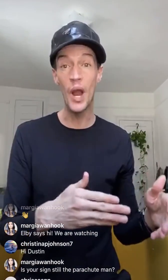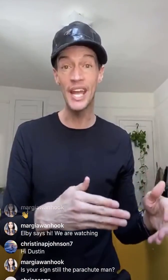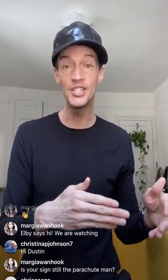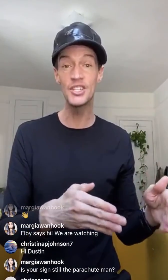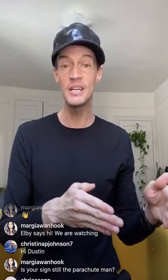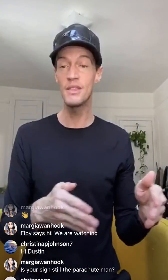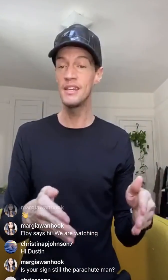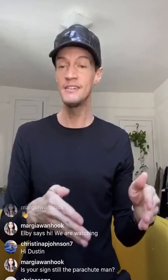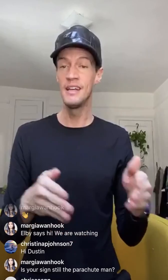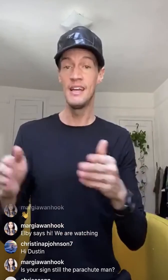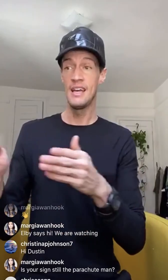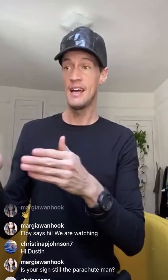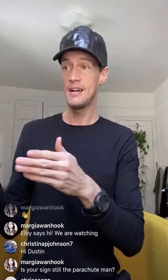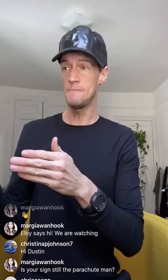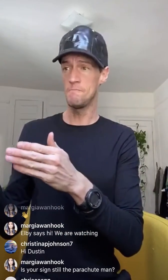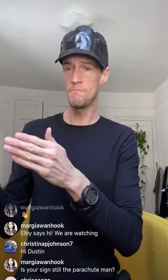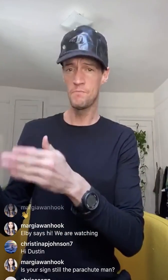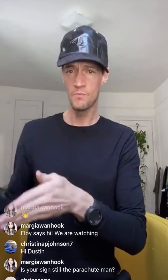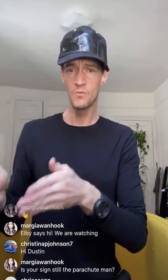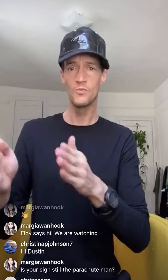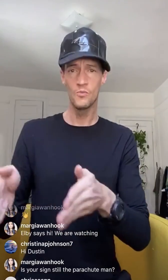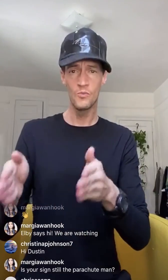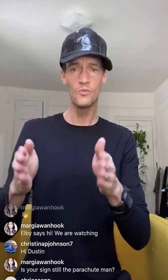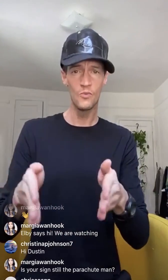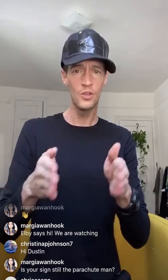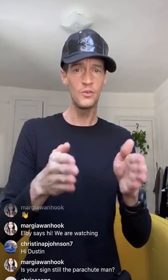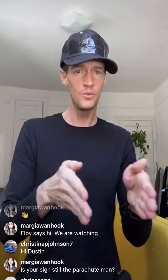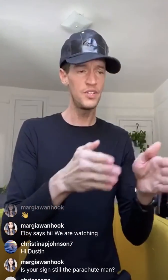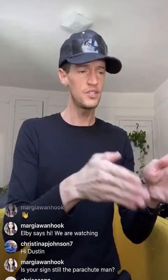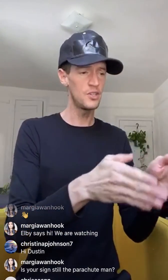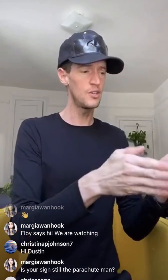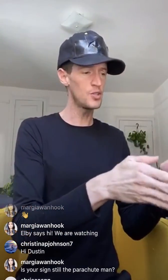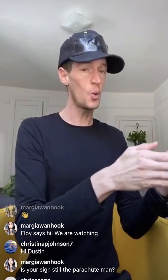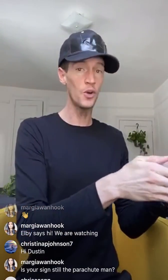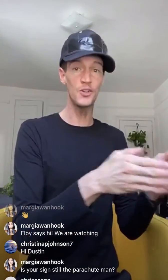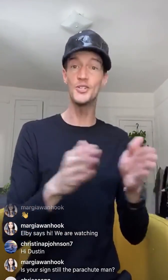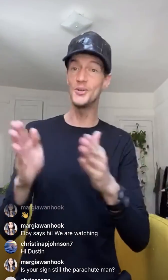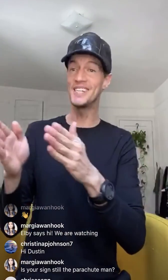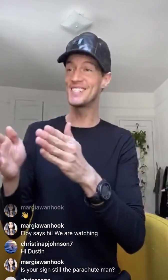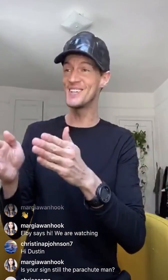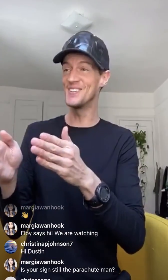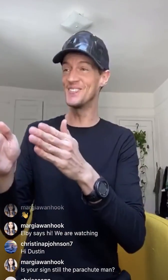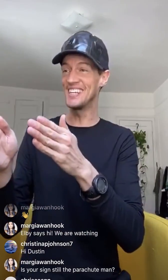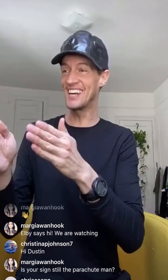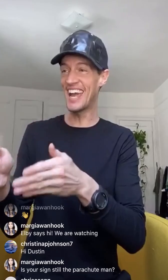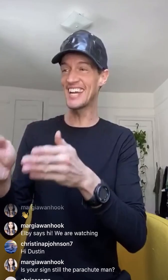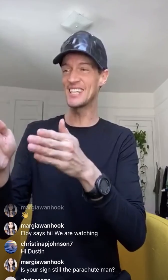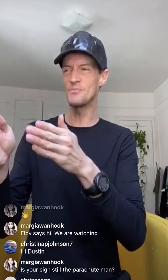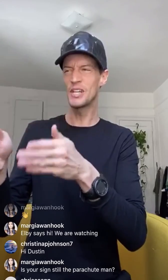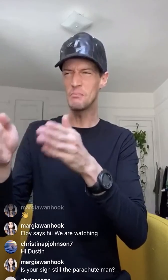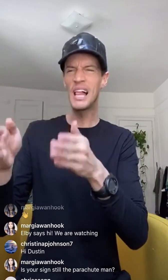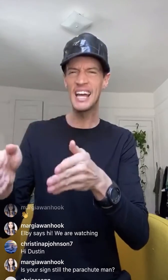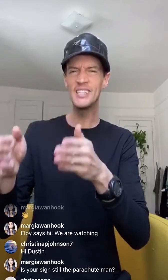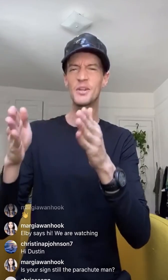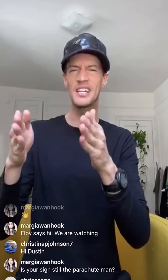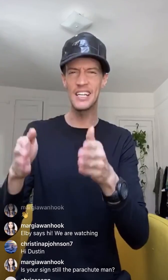guide, lead, conduct. That kind of makes sense. Like, oh, I kind of like the way that feels. If